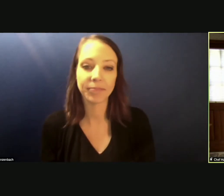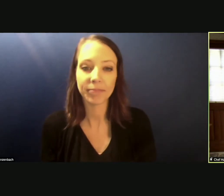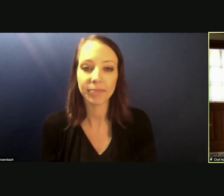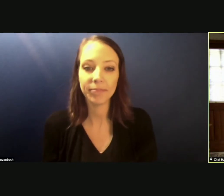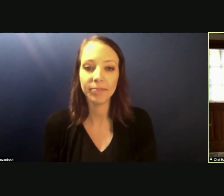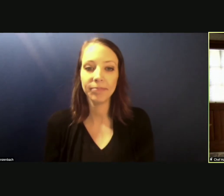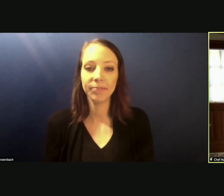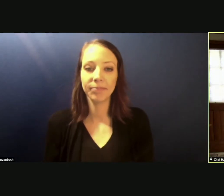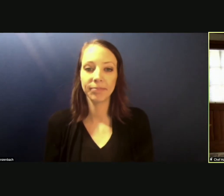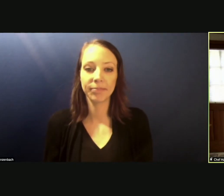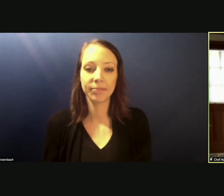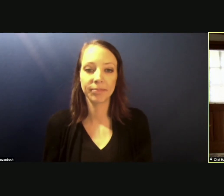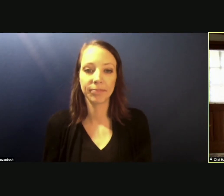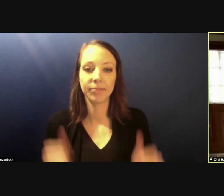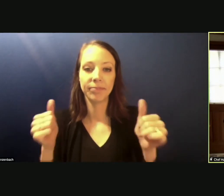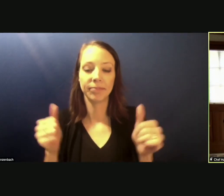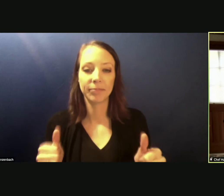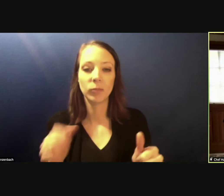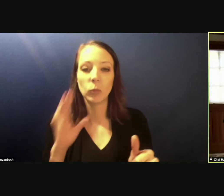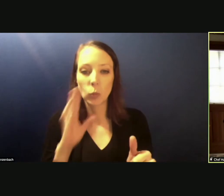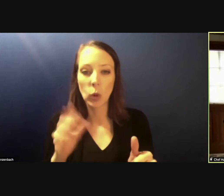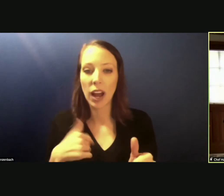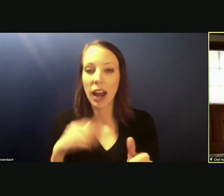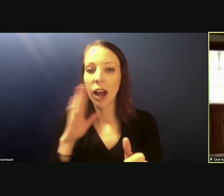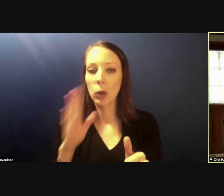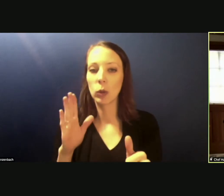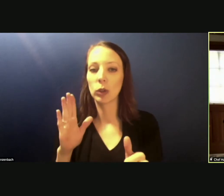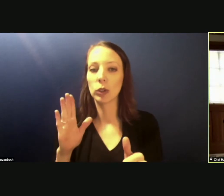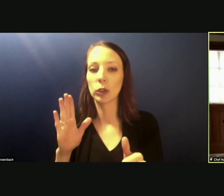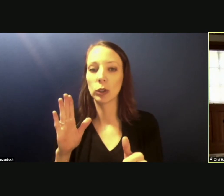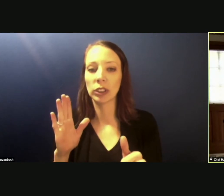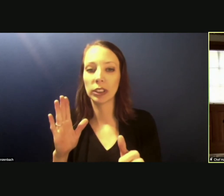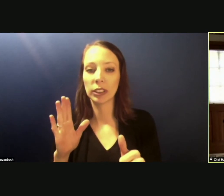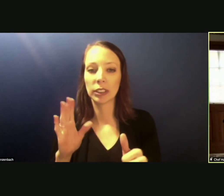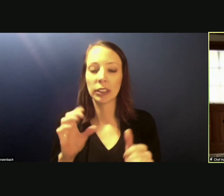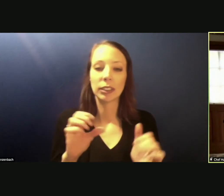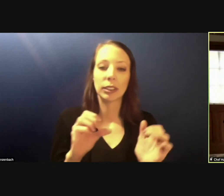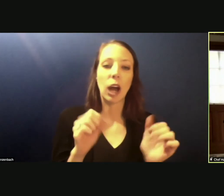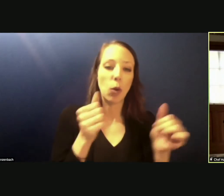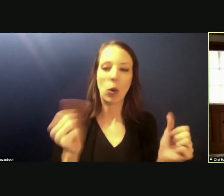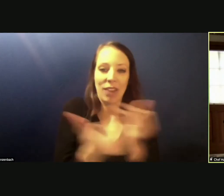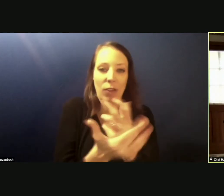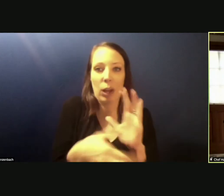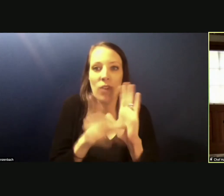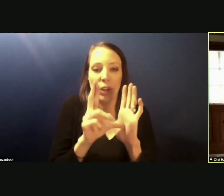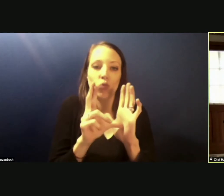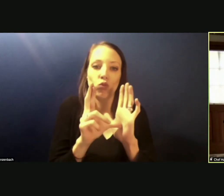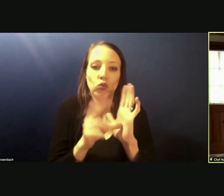the recipes after I do a post. I'm doing a blog post, and so we'll kind of review everything